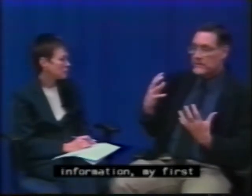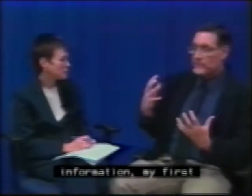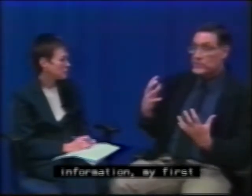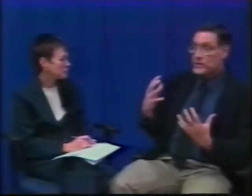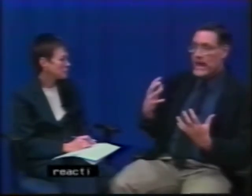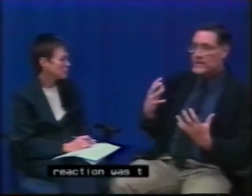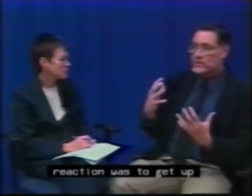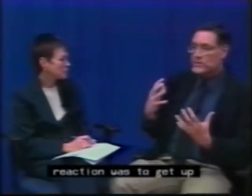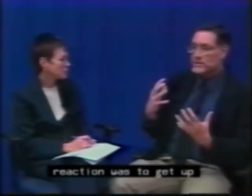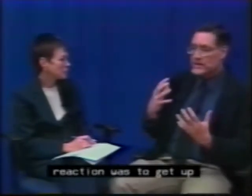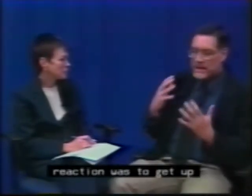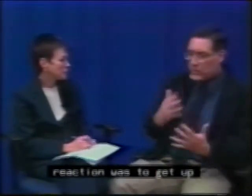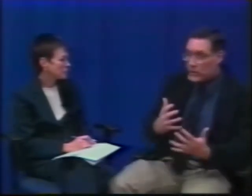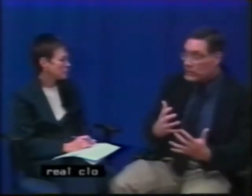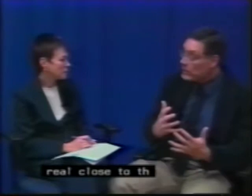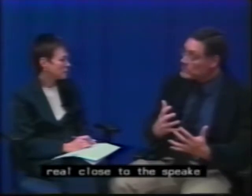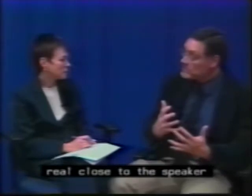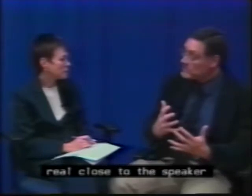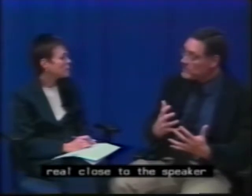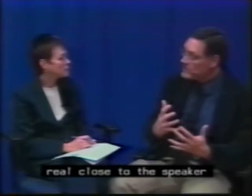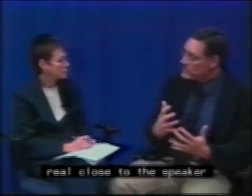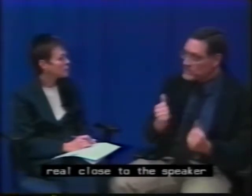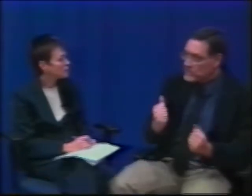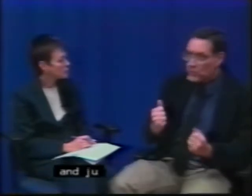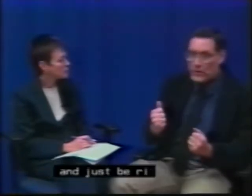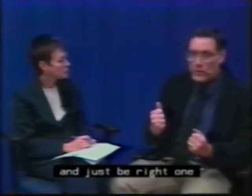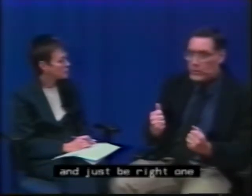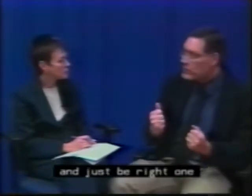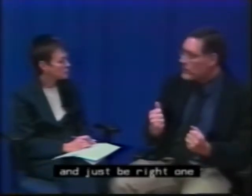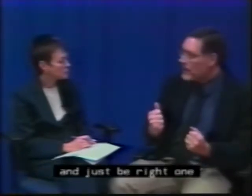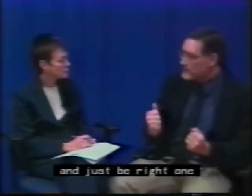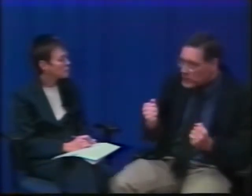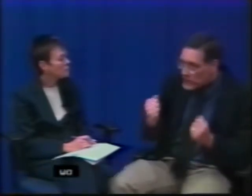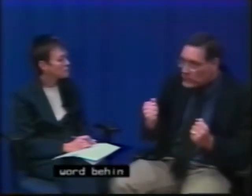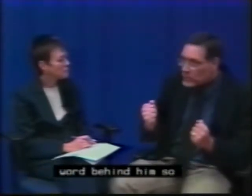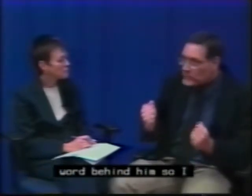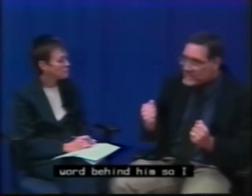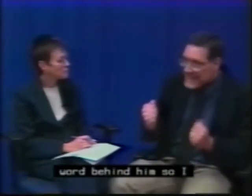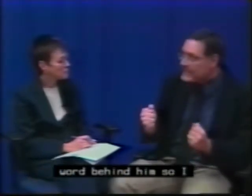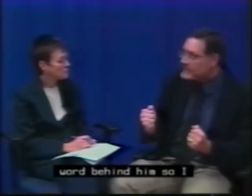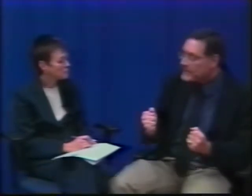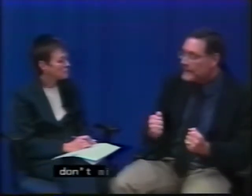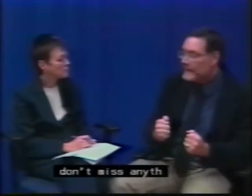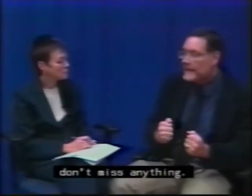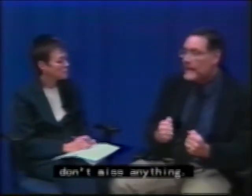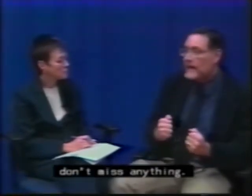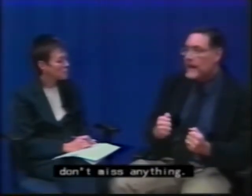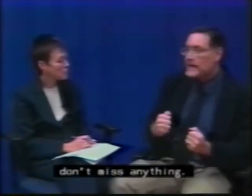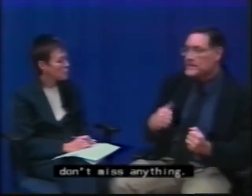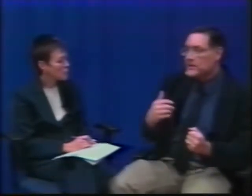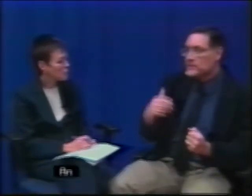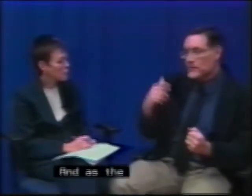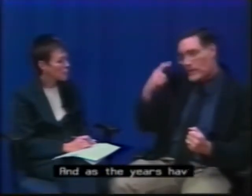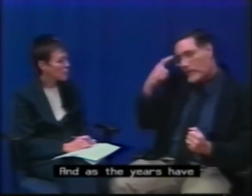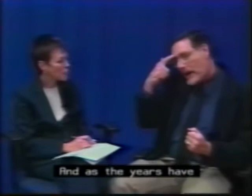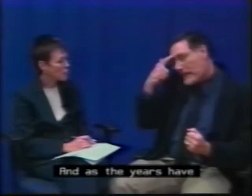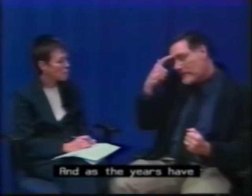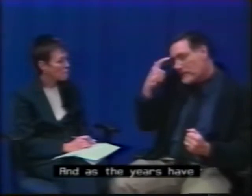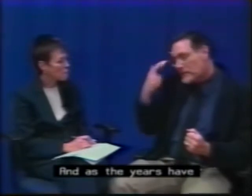my first reaction was to get up real close to the speaker and just be right one word behind them so I don't miss anything. Mm-hmm. And as the years have gone by, I found that a